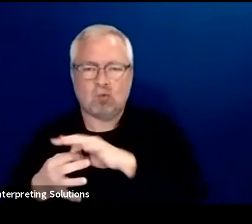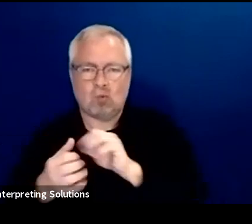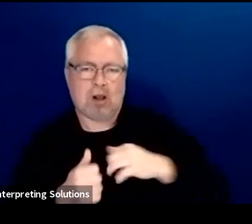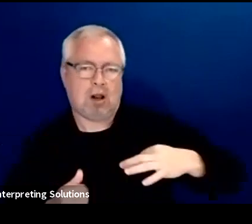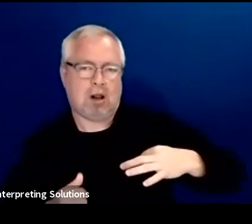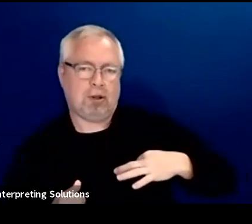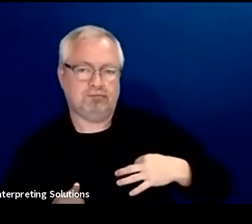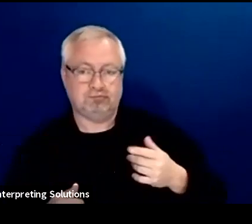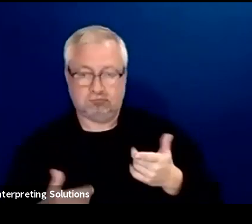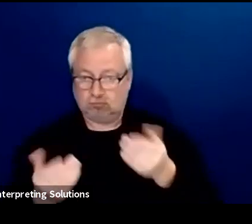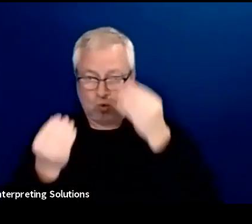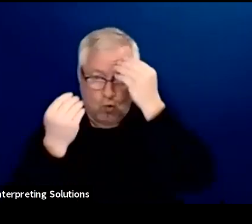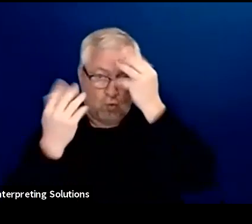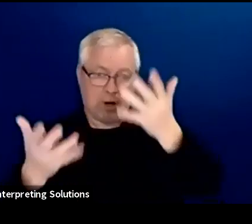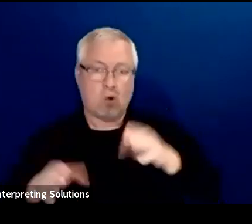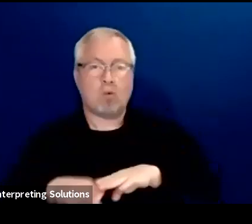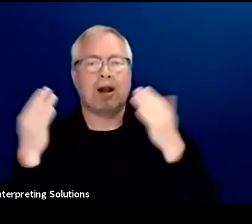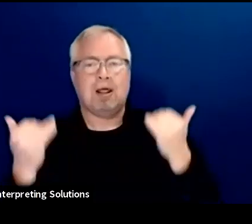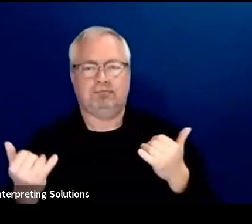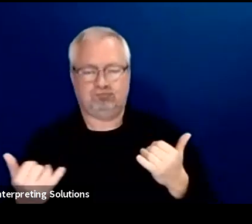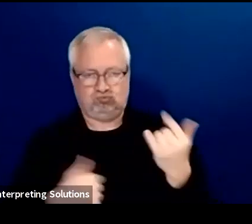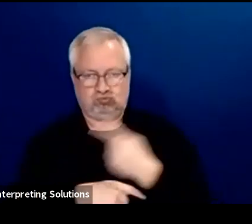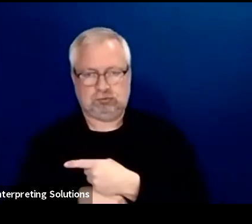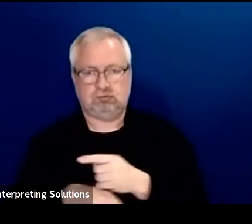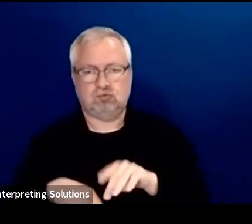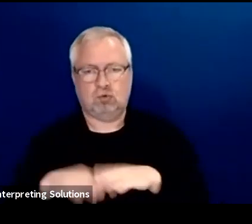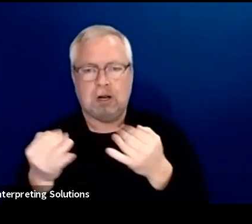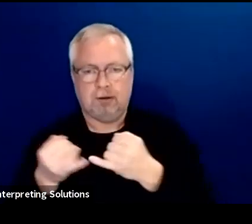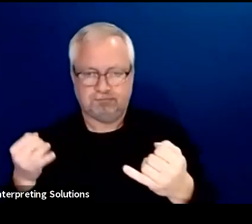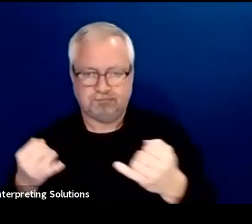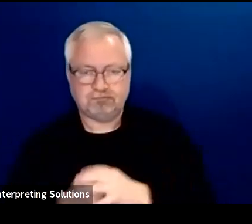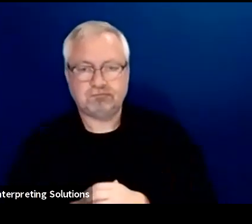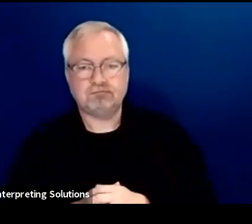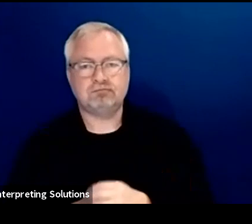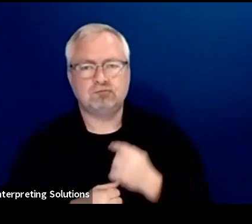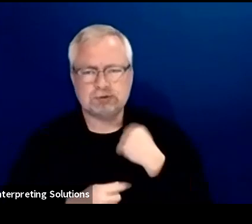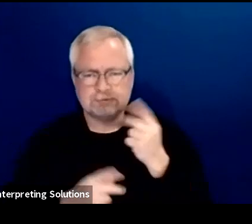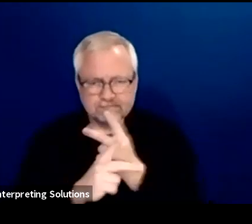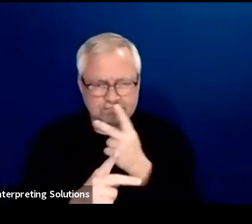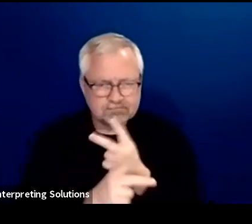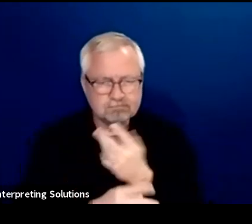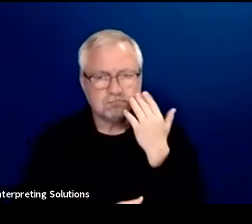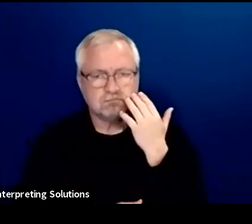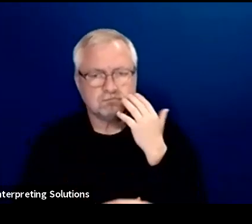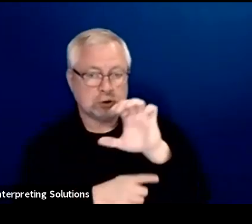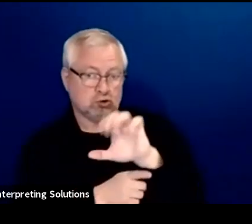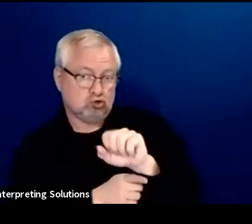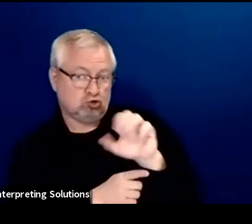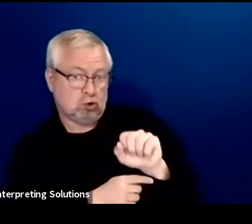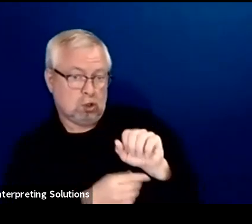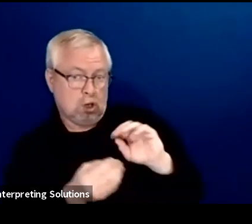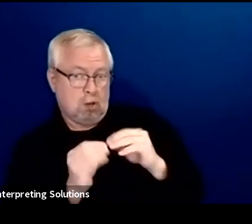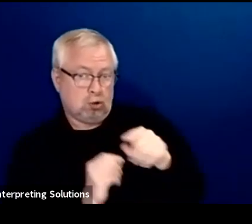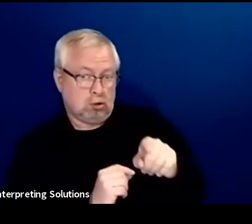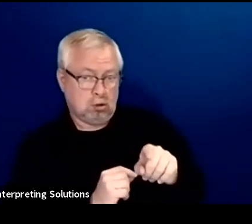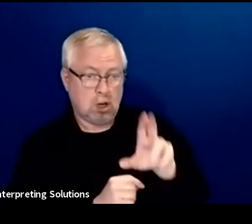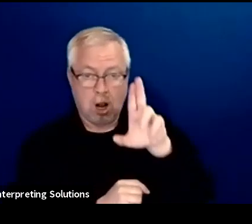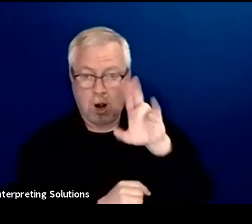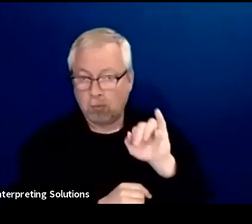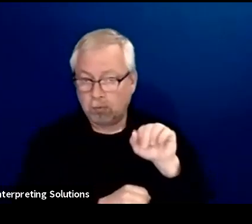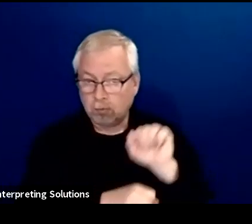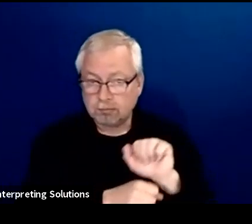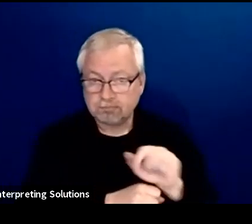today. Similar to how we're tranching things out for the Social Security number schedule for applying for employment insurance benefits, we're